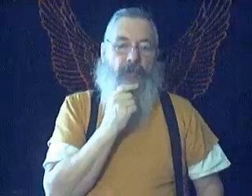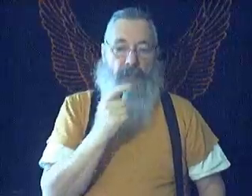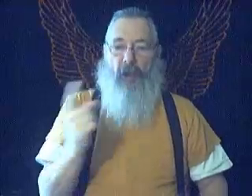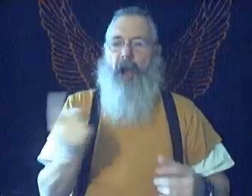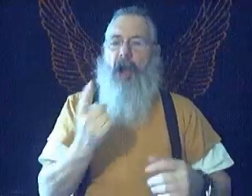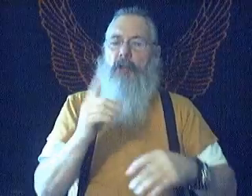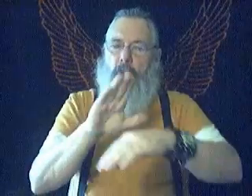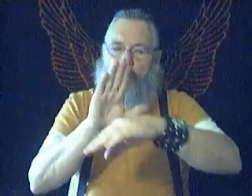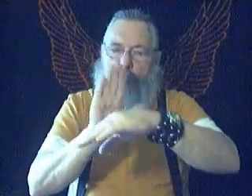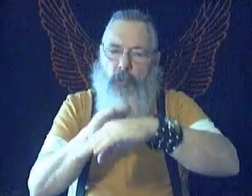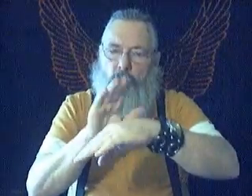Nick.